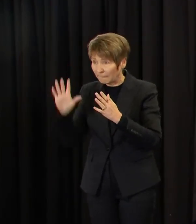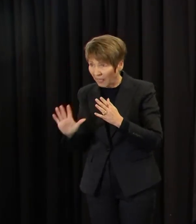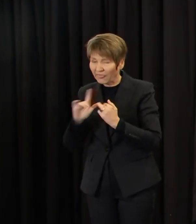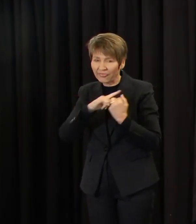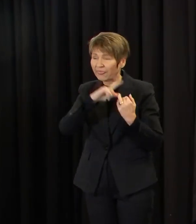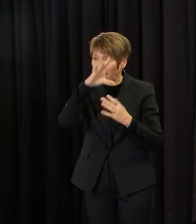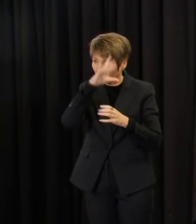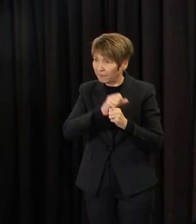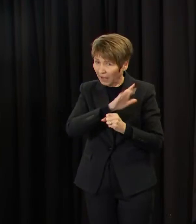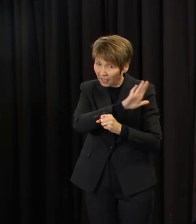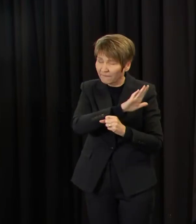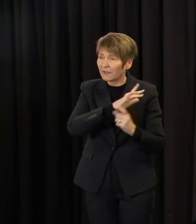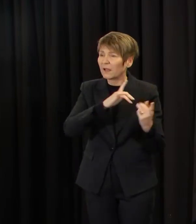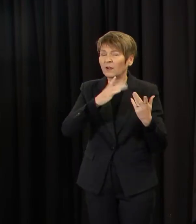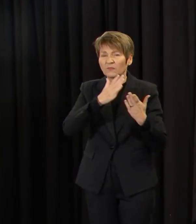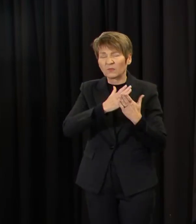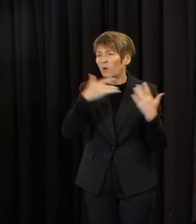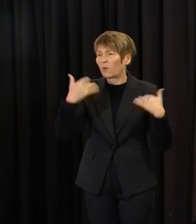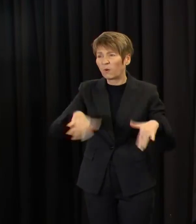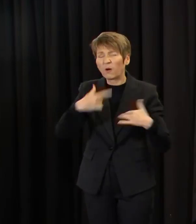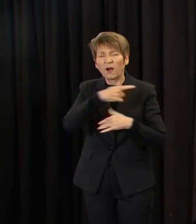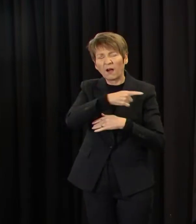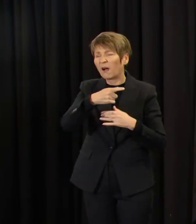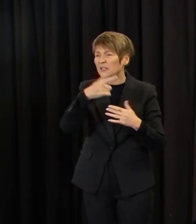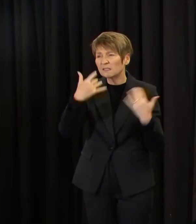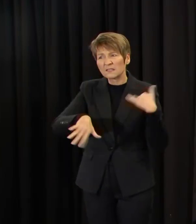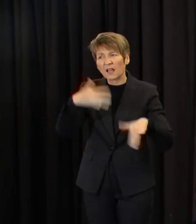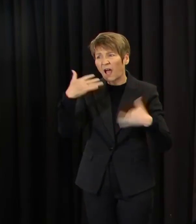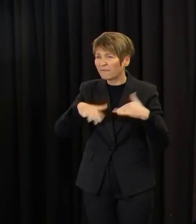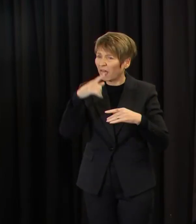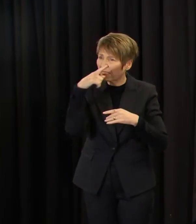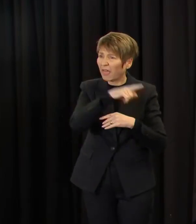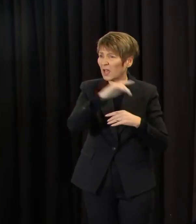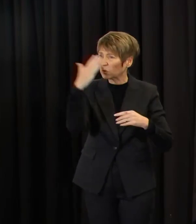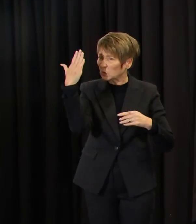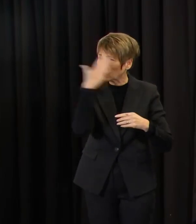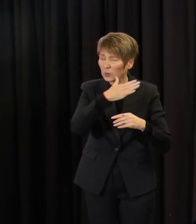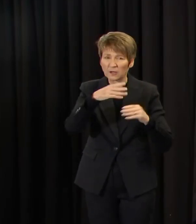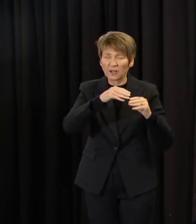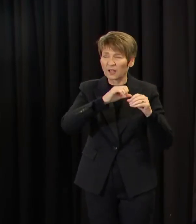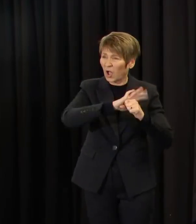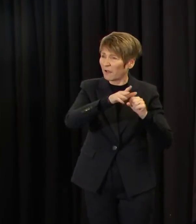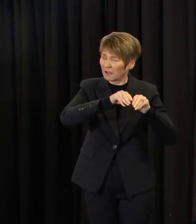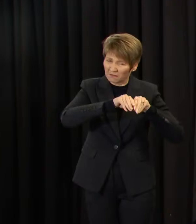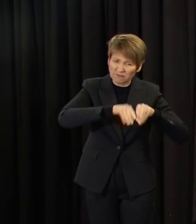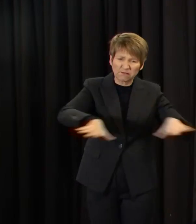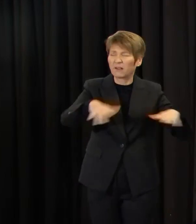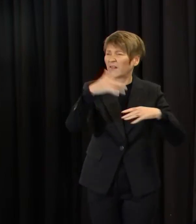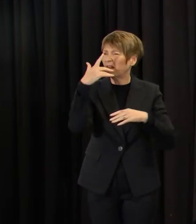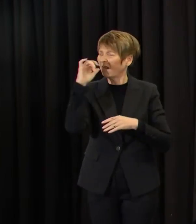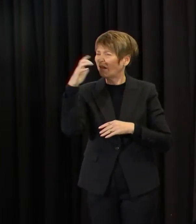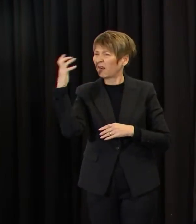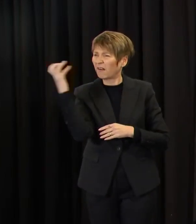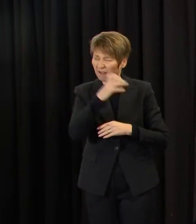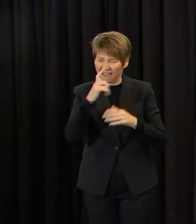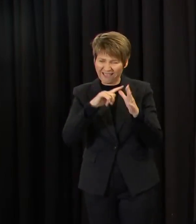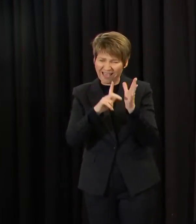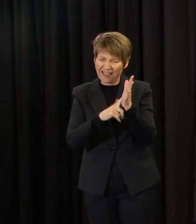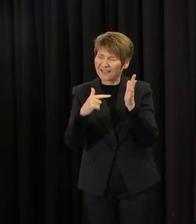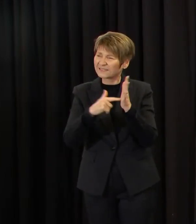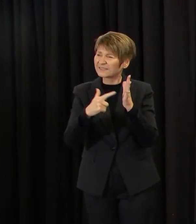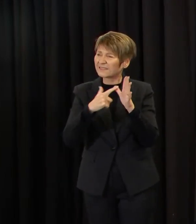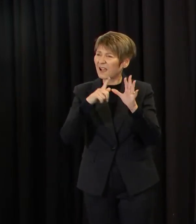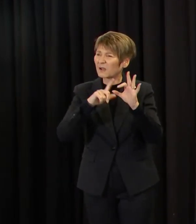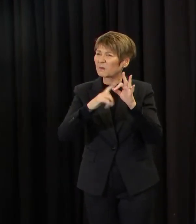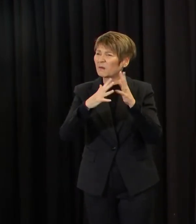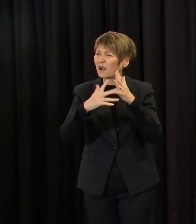more formally as faith leaders, those who have stood up and done such an amazing job. When we think about the Al Taqwa outbreak, we had